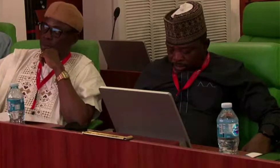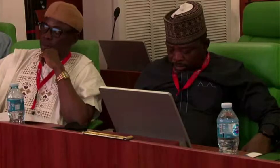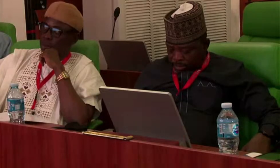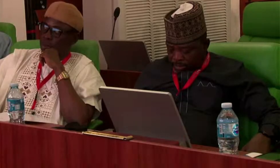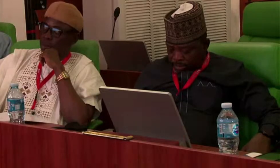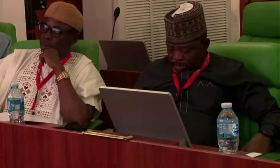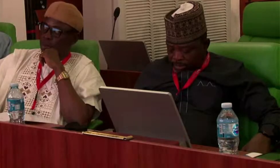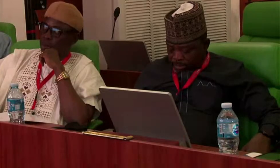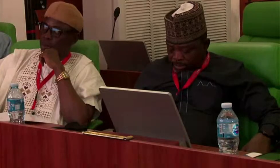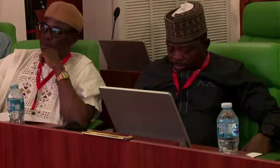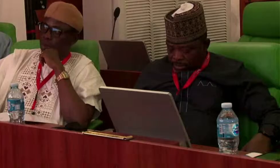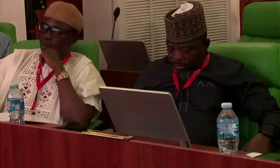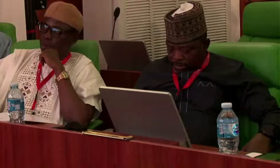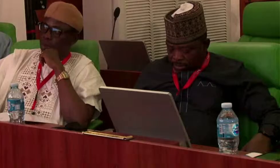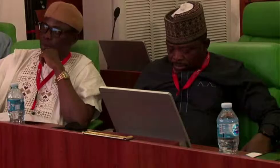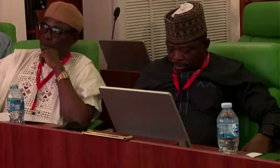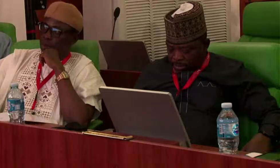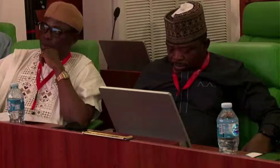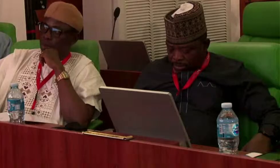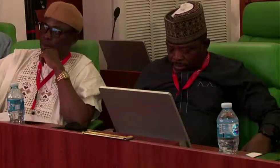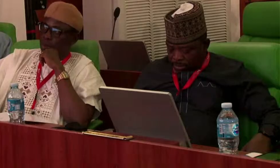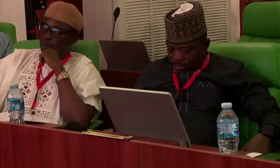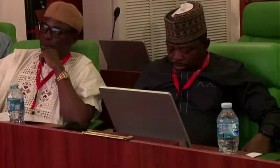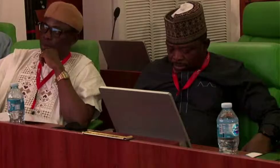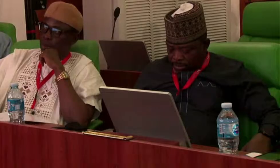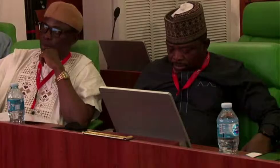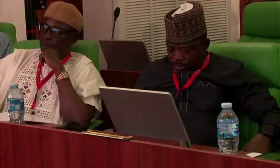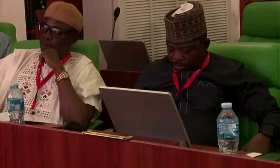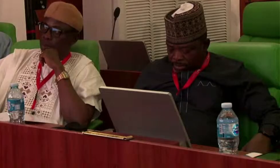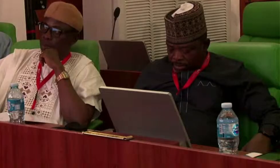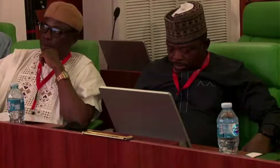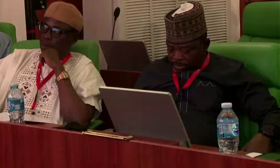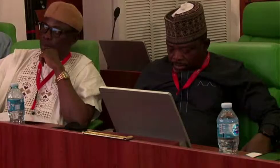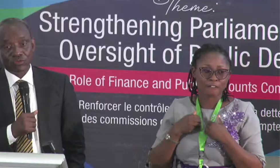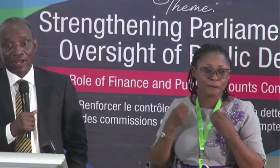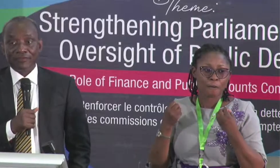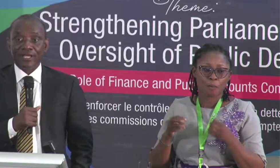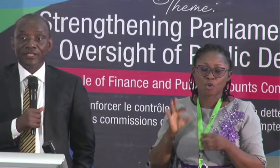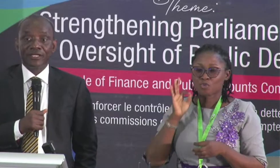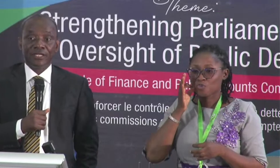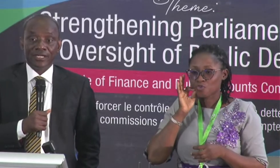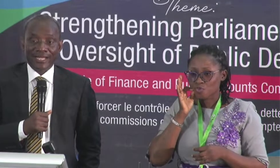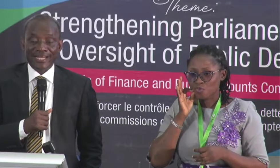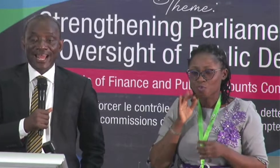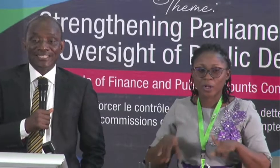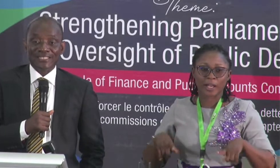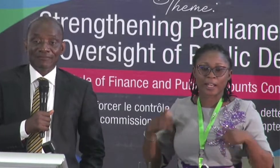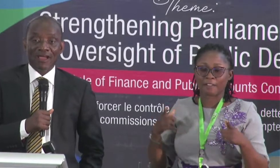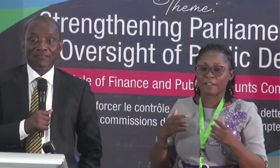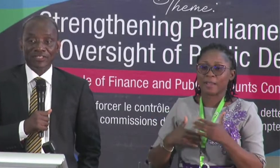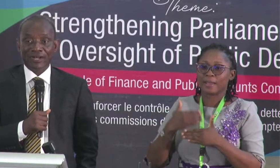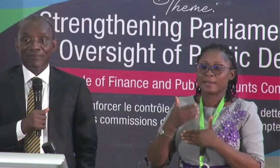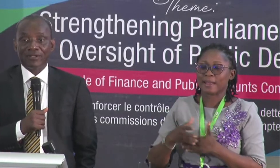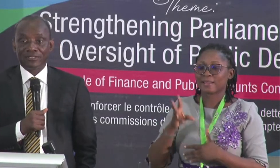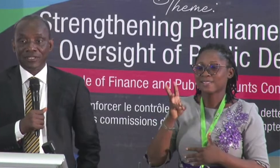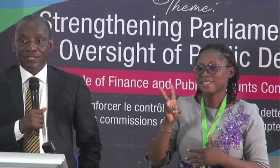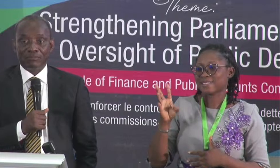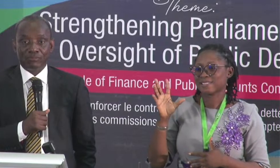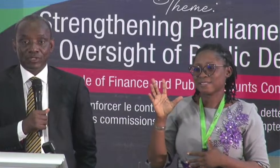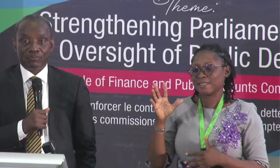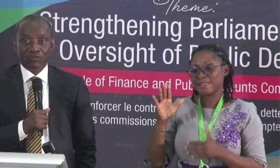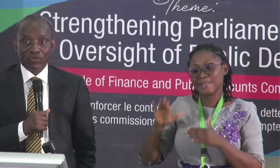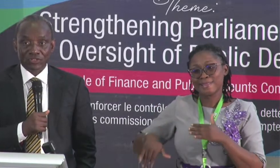poor health, so that people can have, a much more fruitful life. Then, in the 1965 or thereabout,